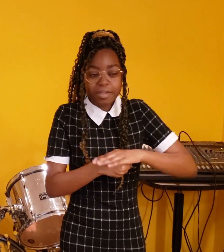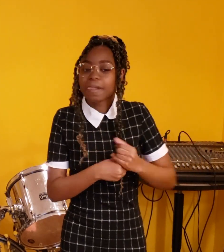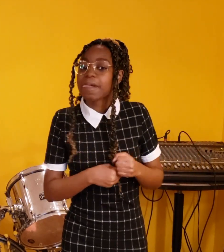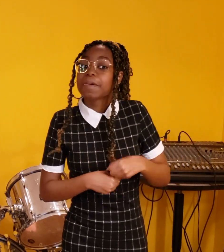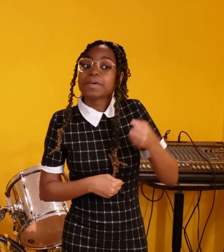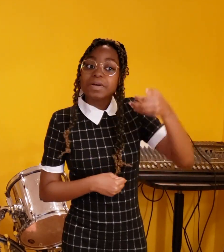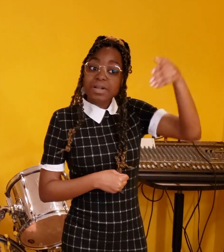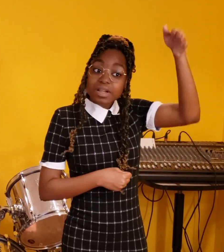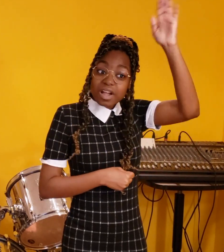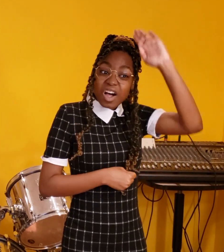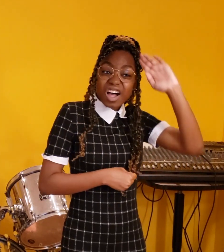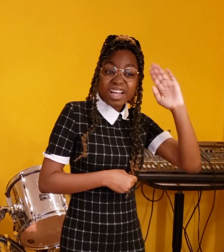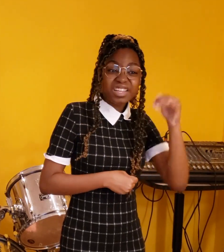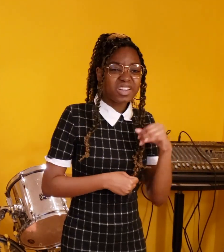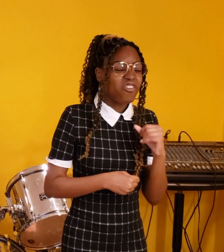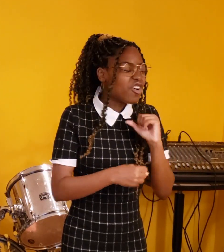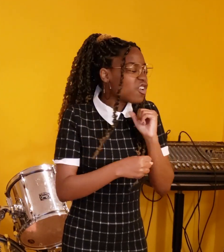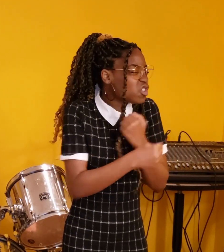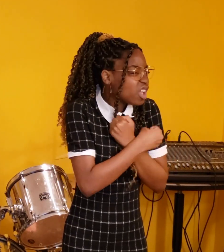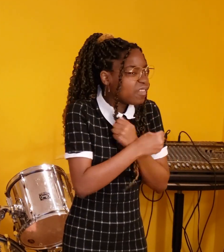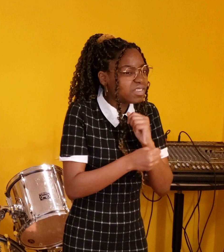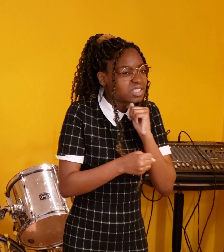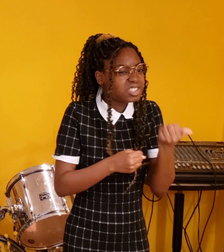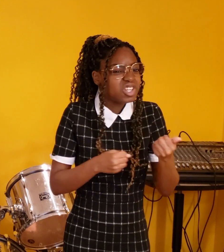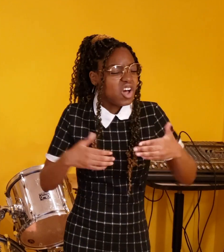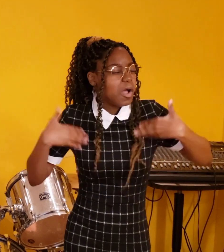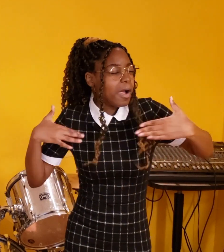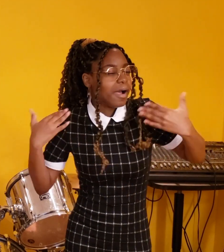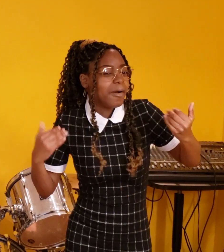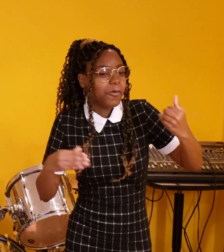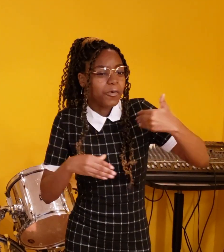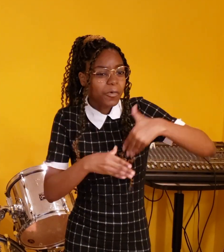God does not rejoice in iniquity. God does not,